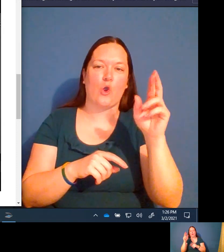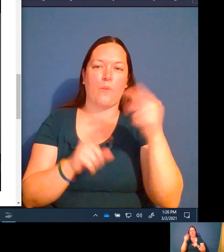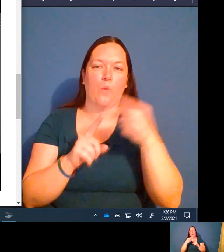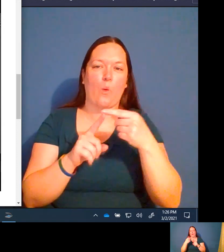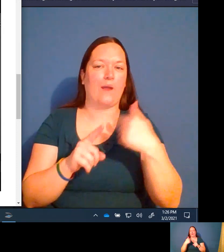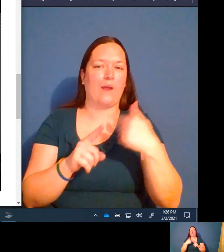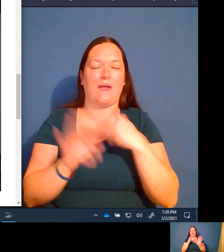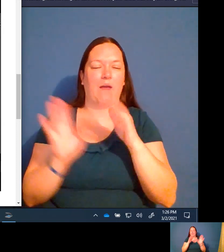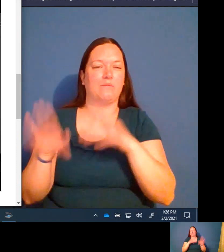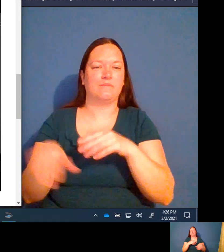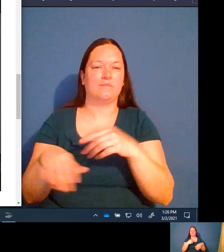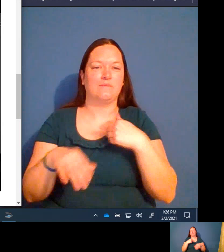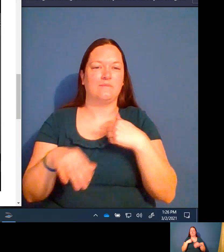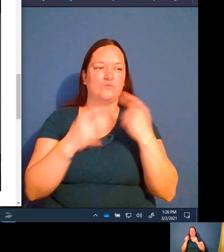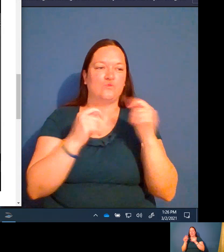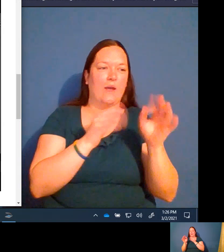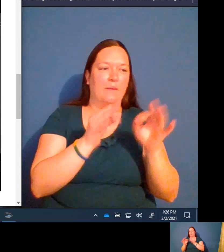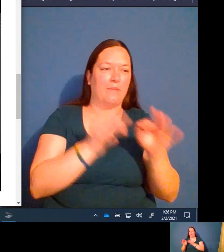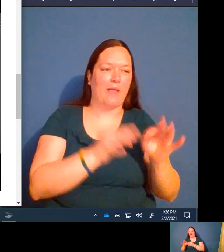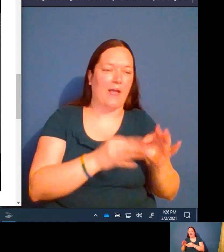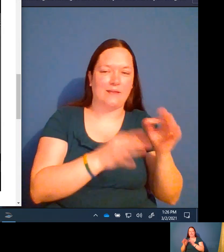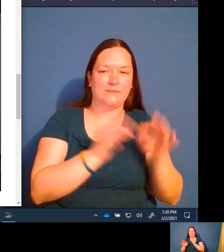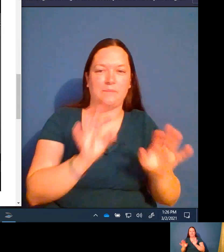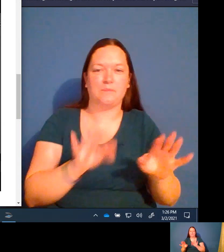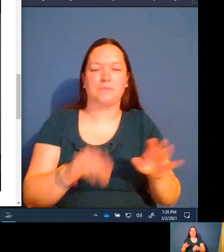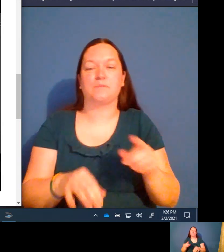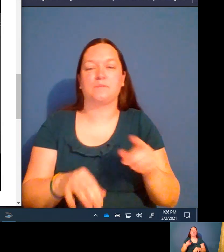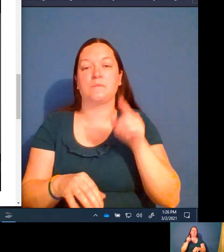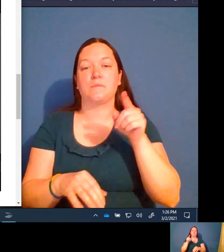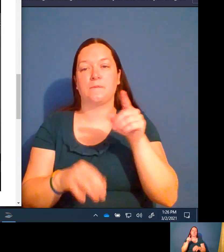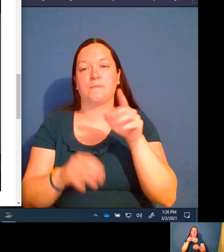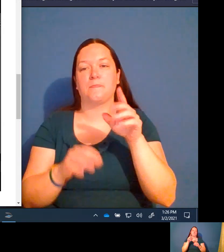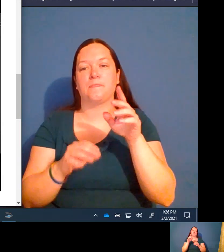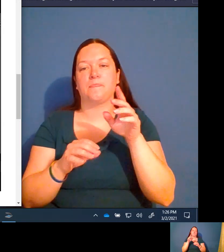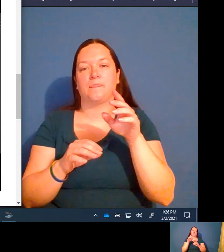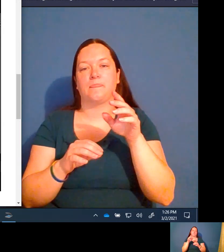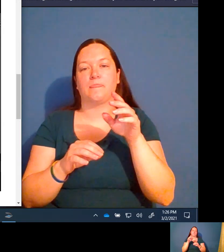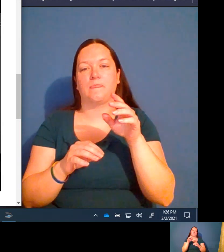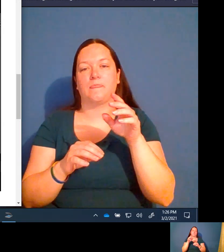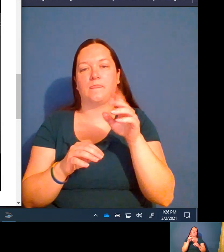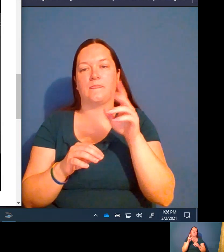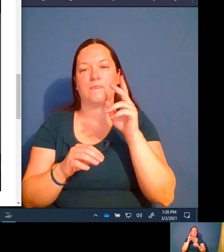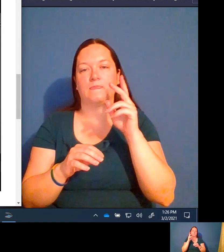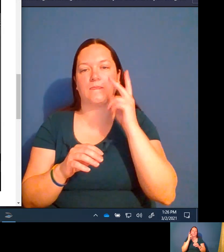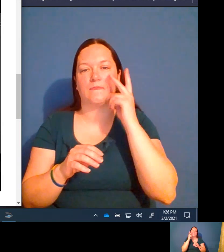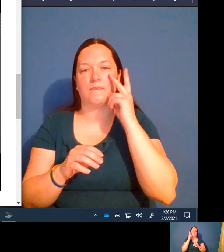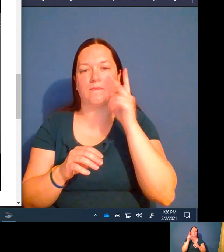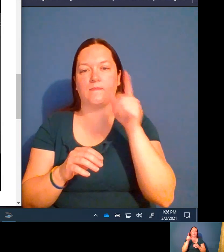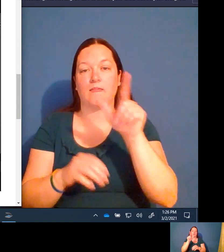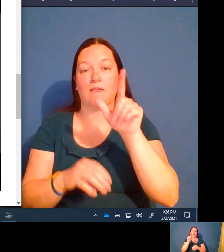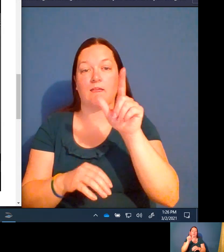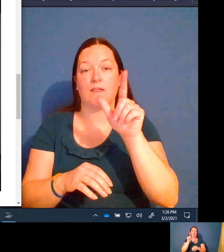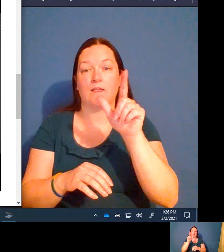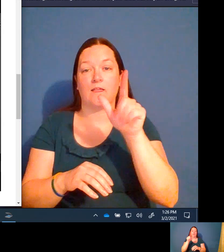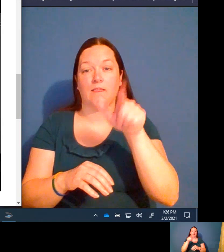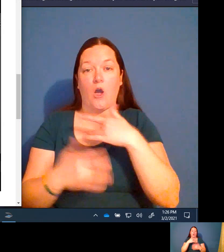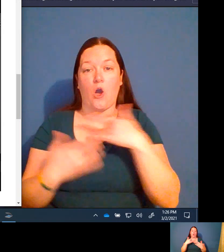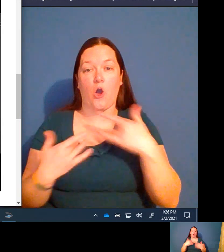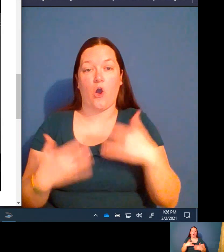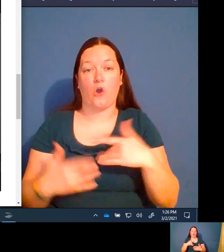through this just to show you guys. And now all I need to do is come find, here is my